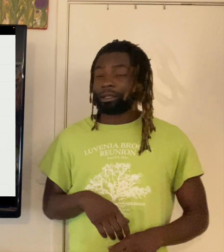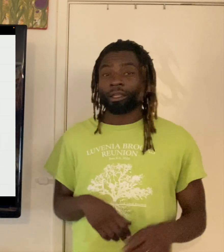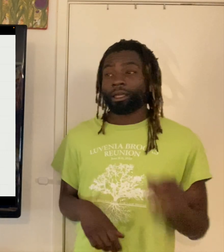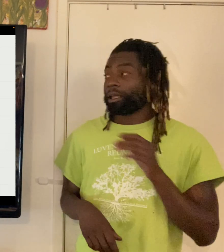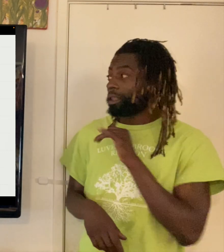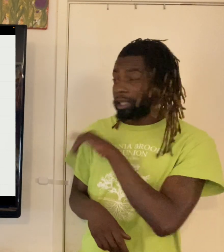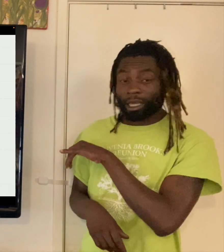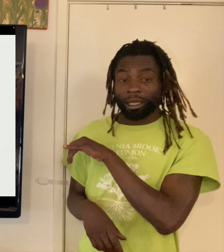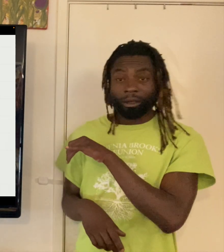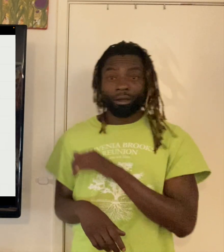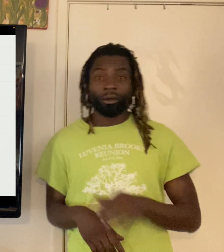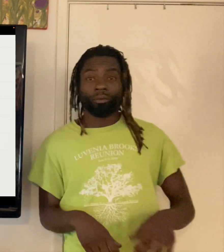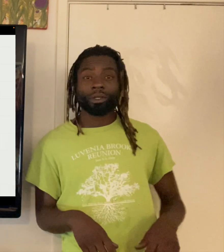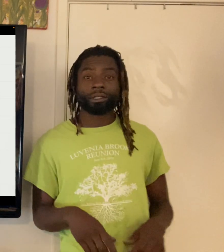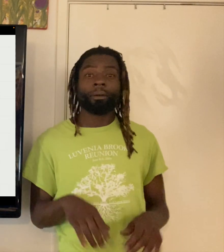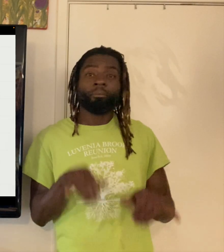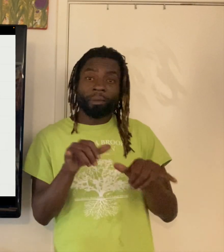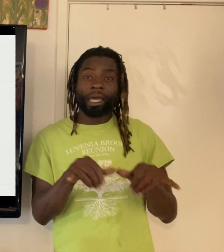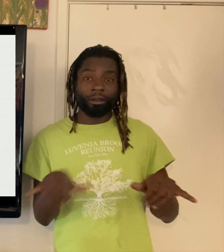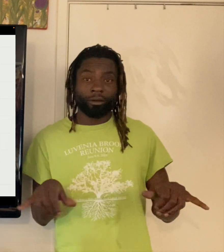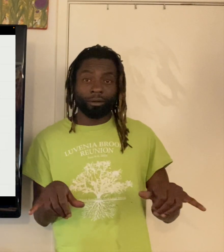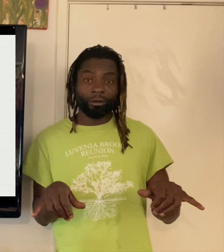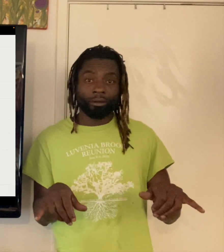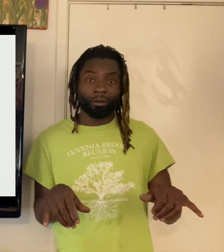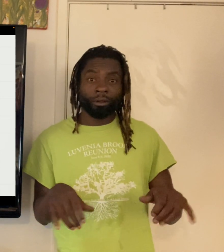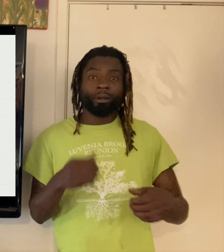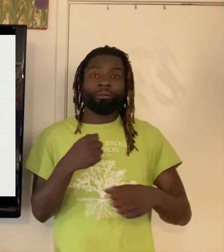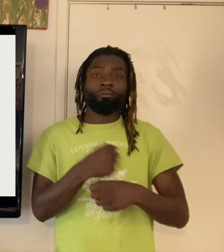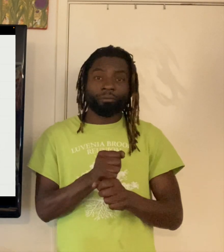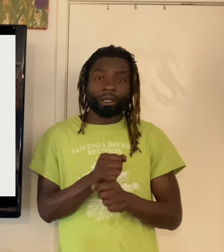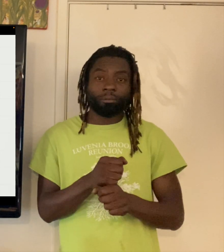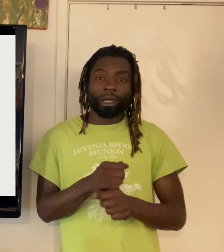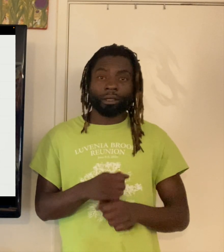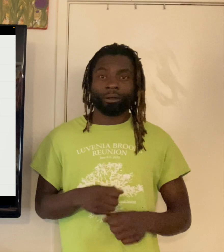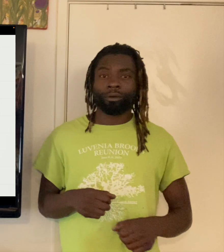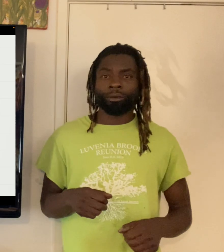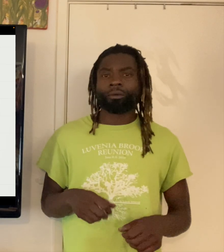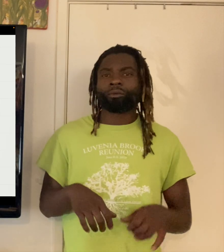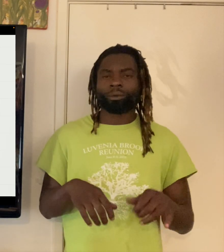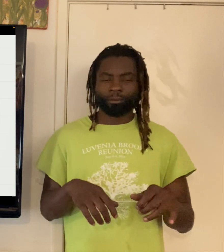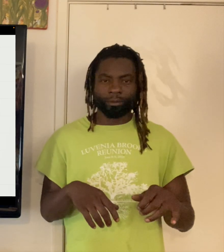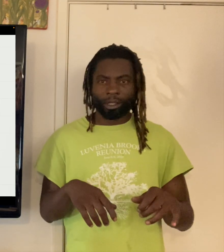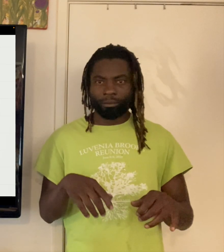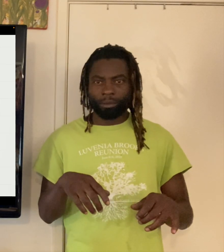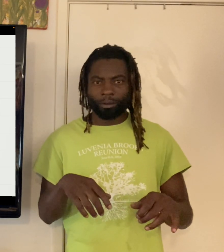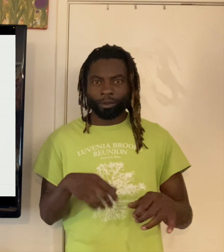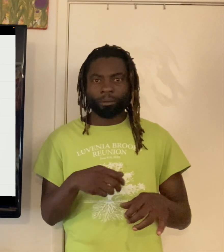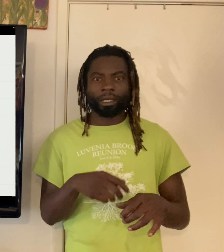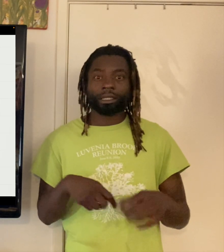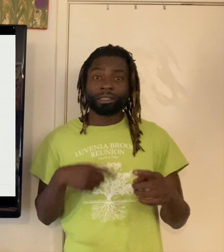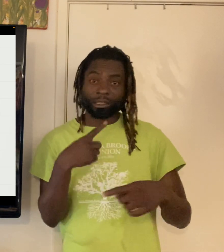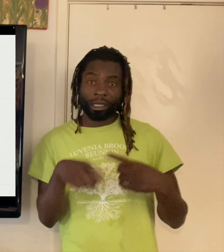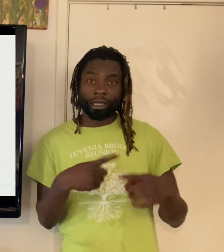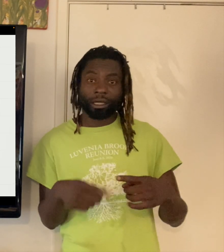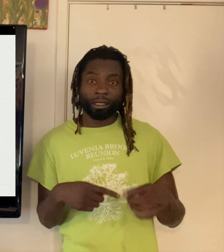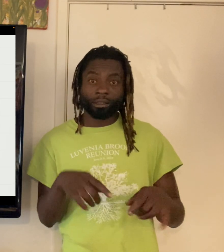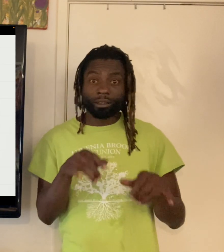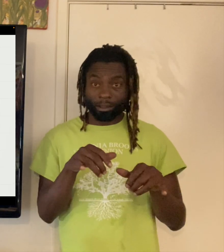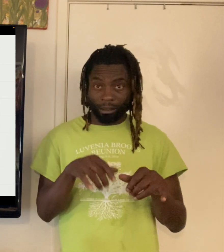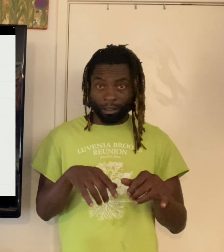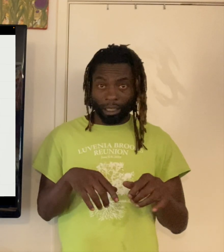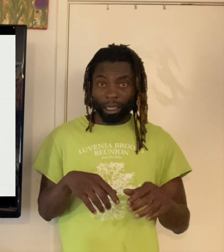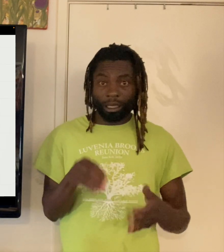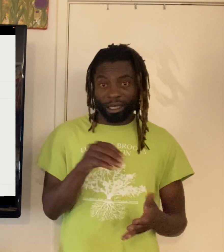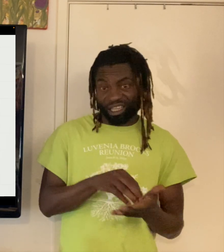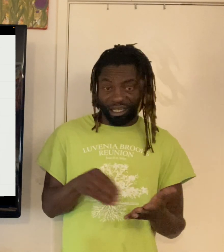that was a pattern that was made by repeating sounds and repeating actions. But did you know we